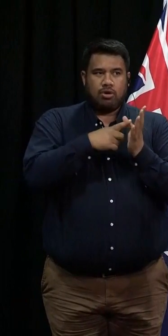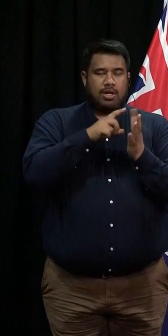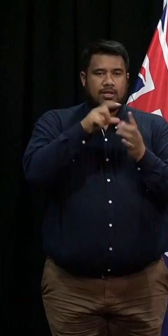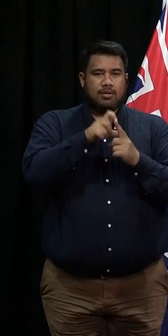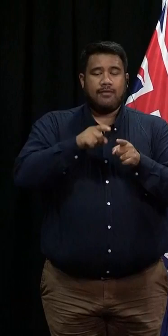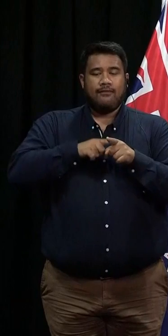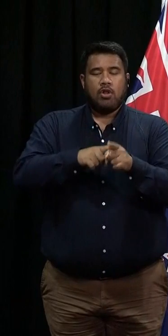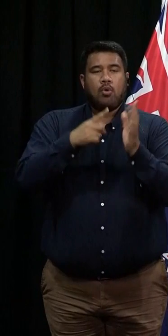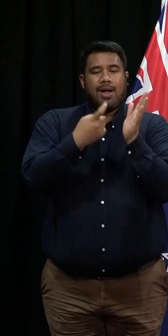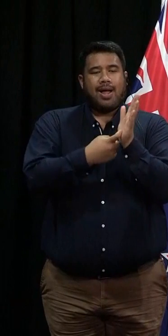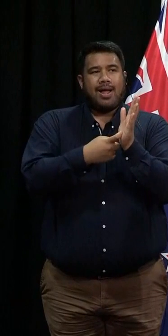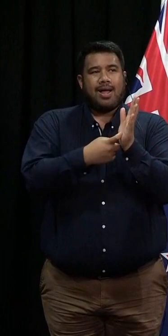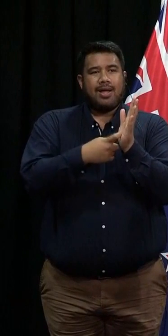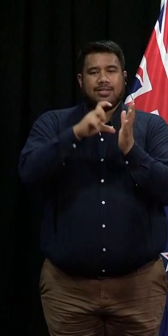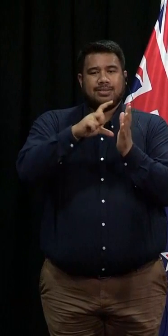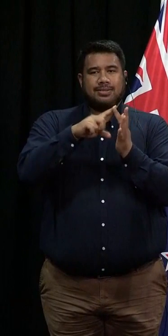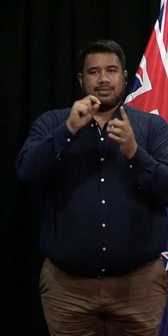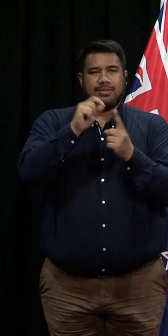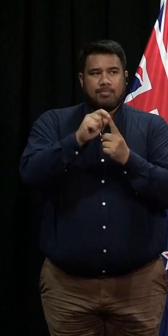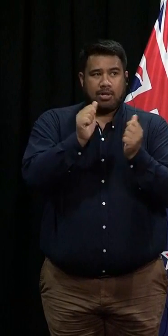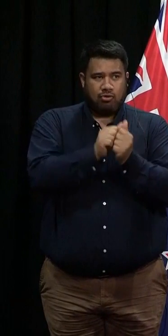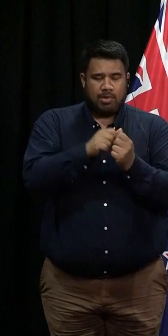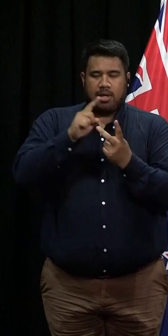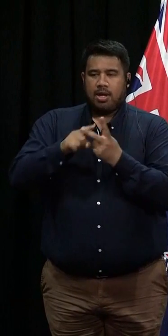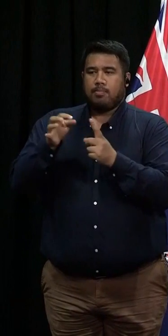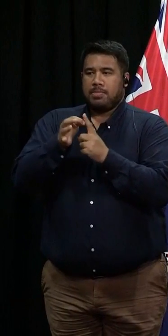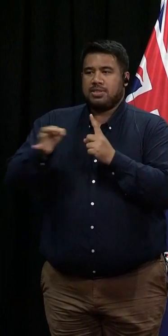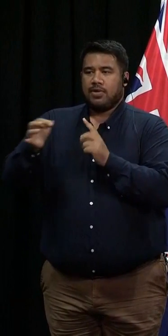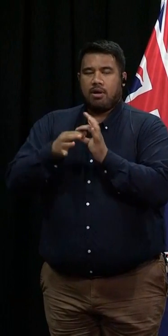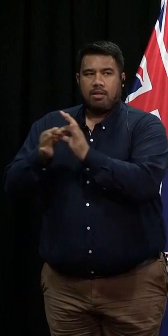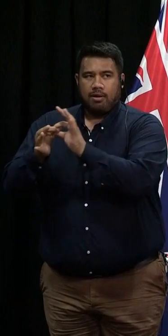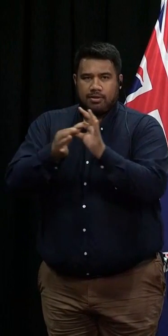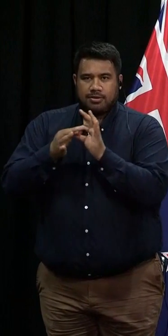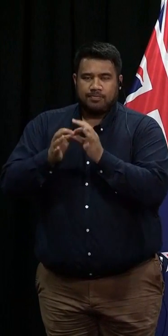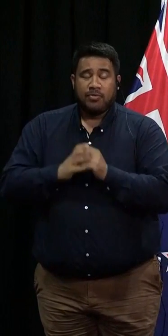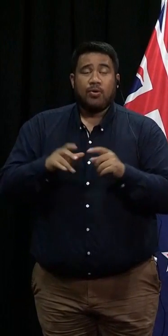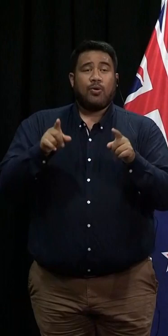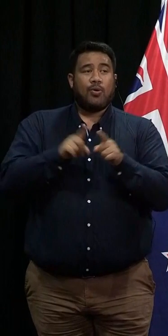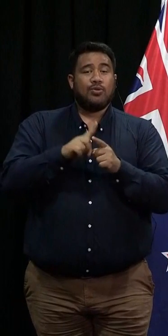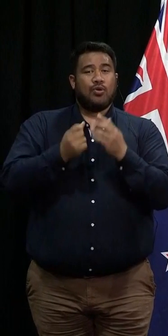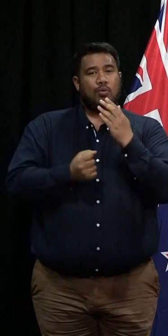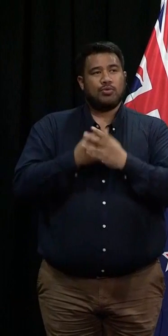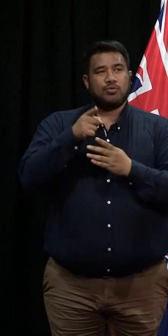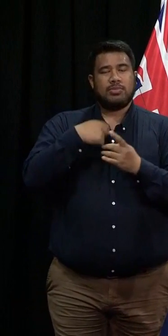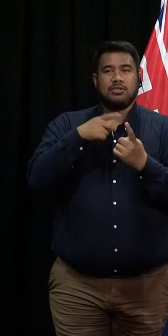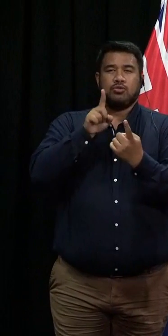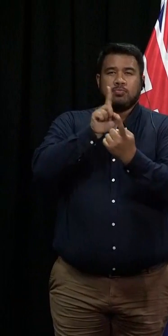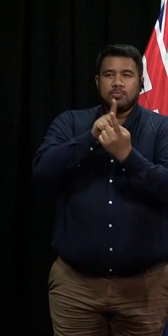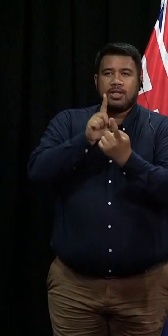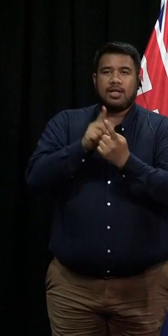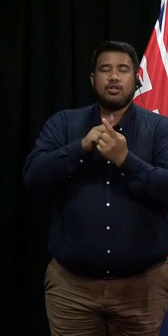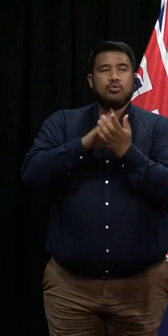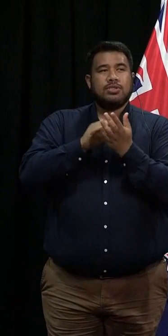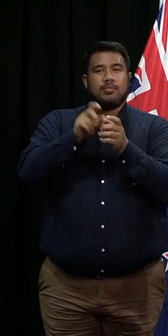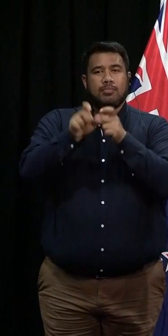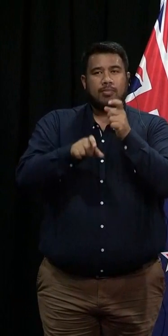agreement and the Pacific Alliance. It'll also be a chance for me to catch up with young New Zealanders in Singapore, as well as the